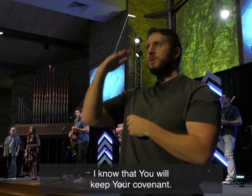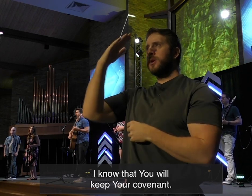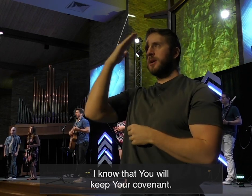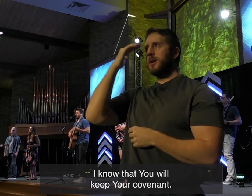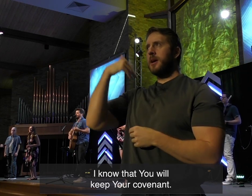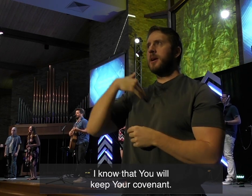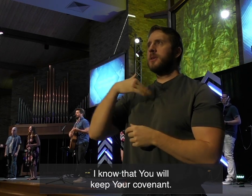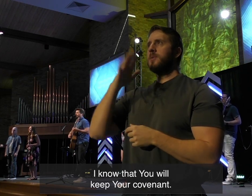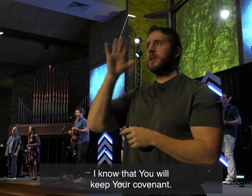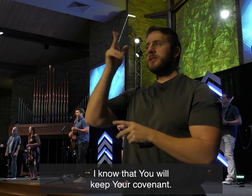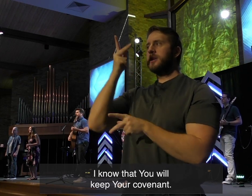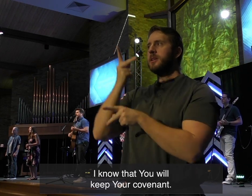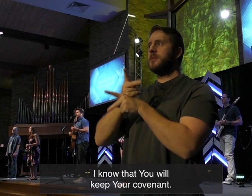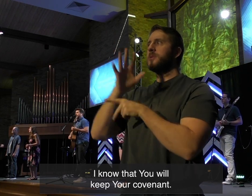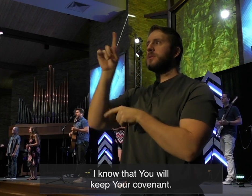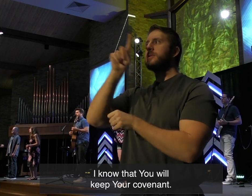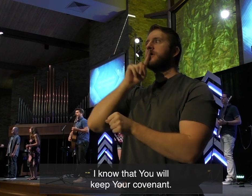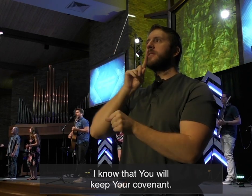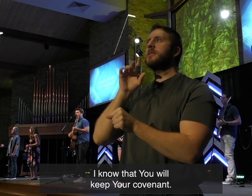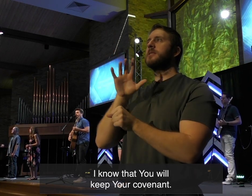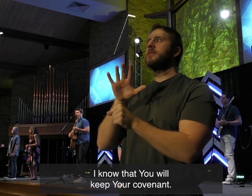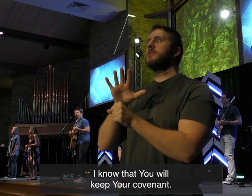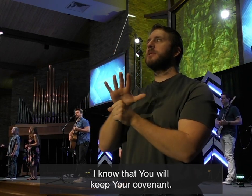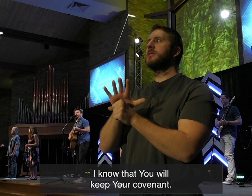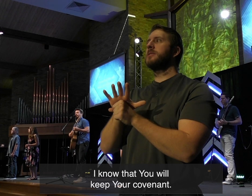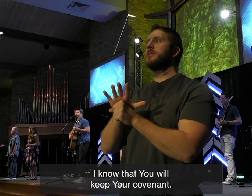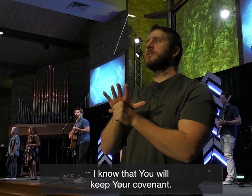I know that you will keep your